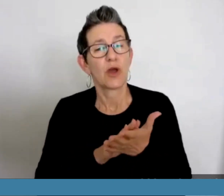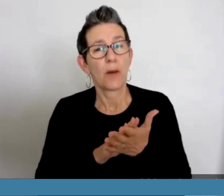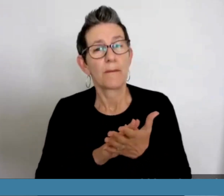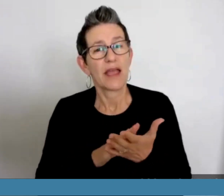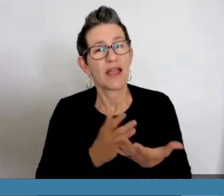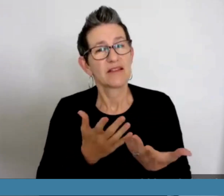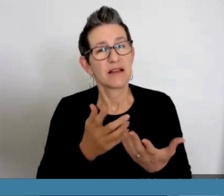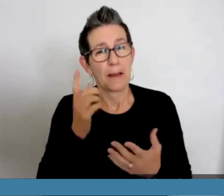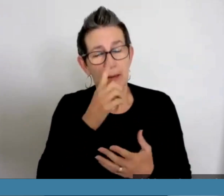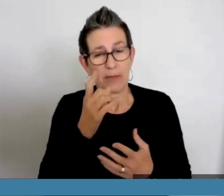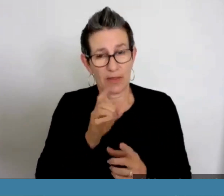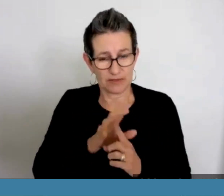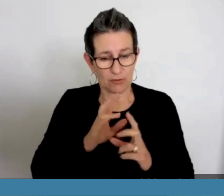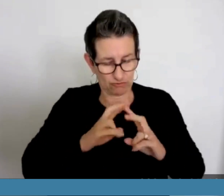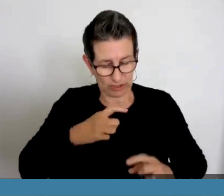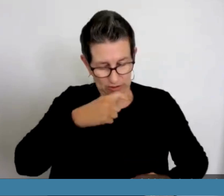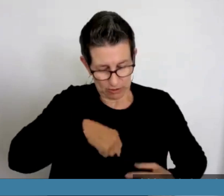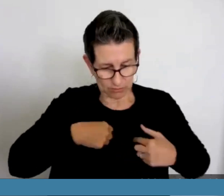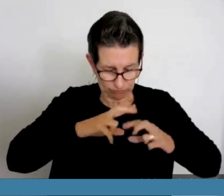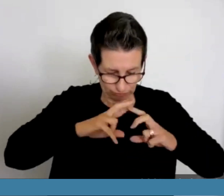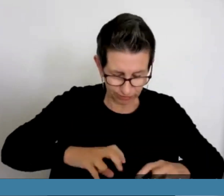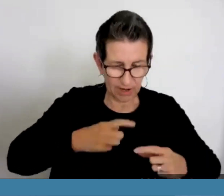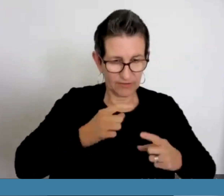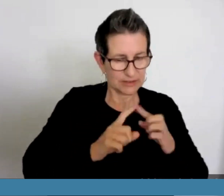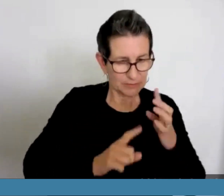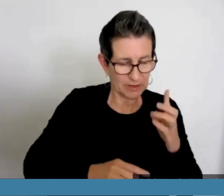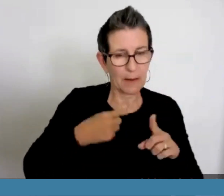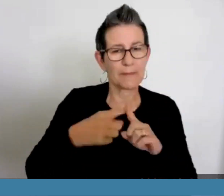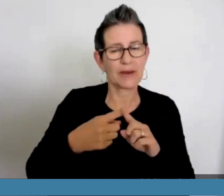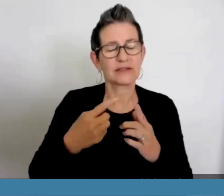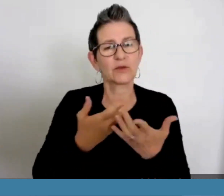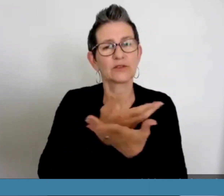with disability to lead and co-create that research.